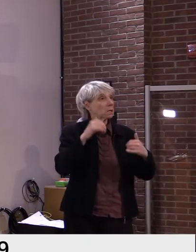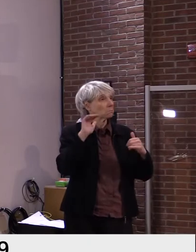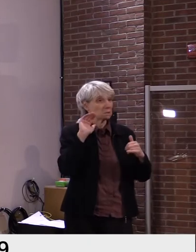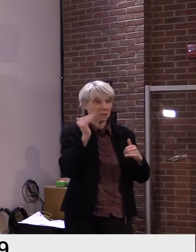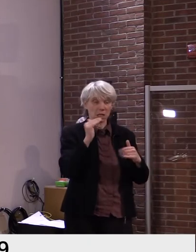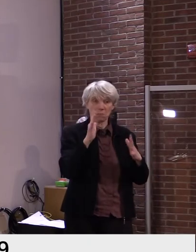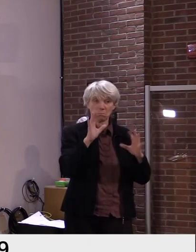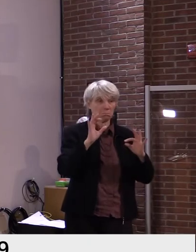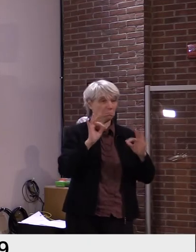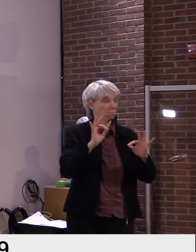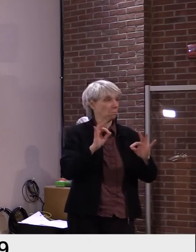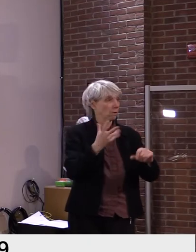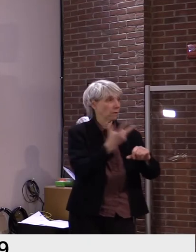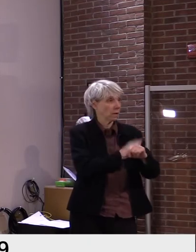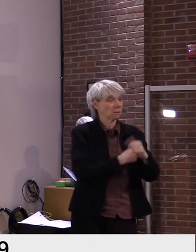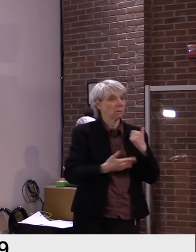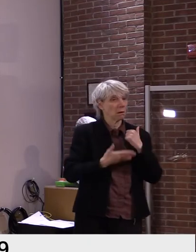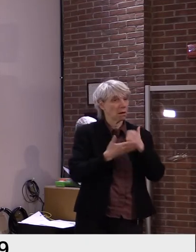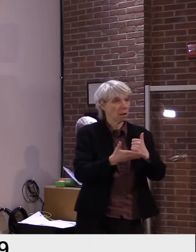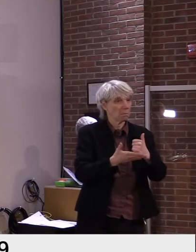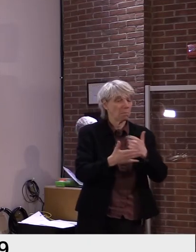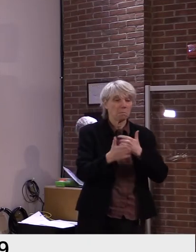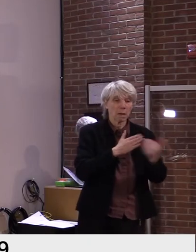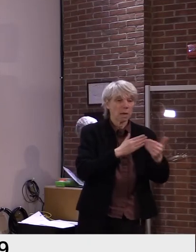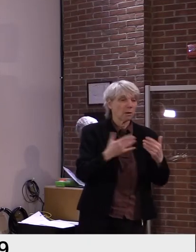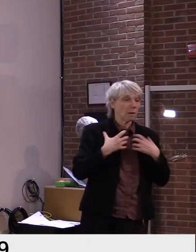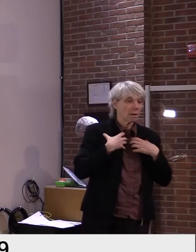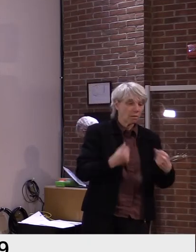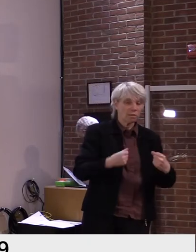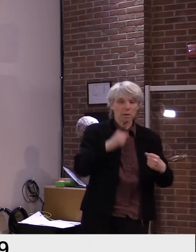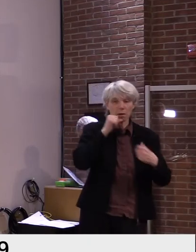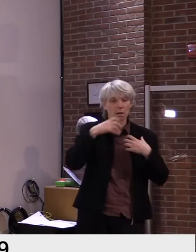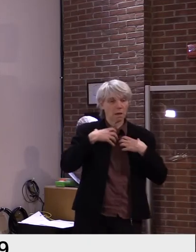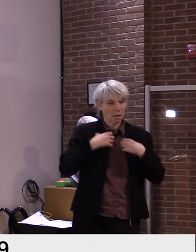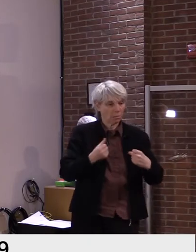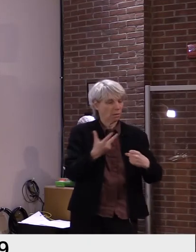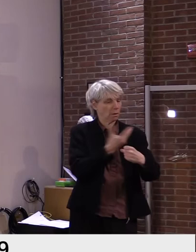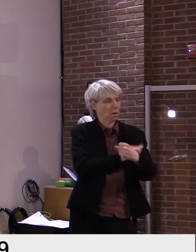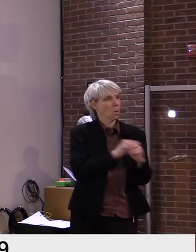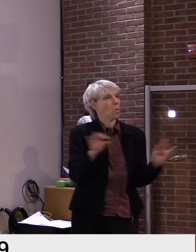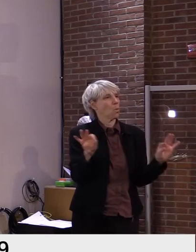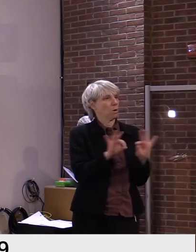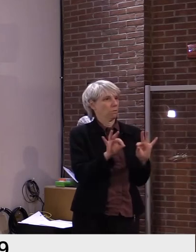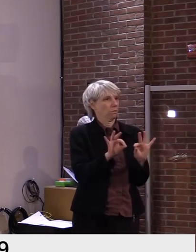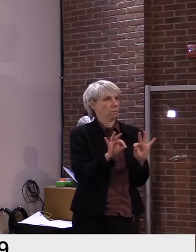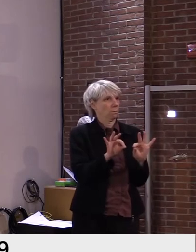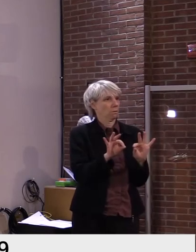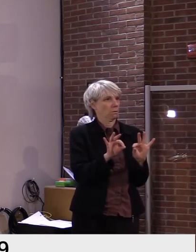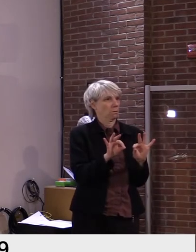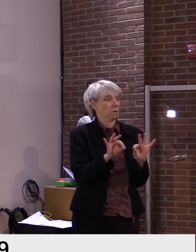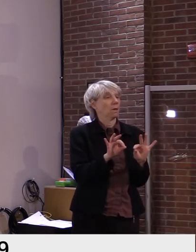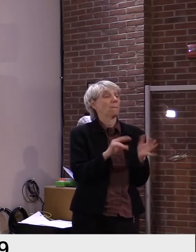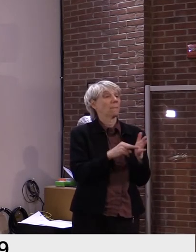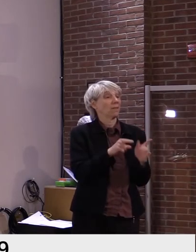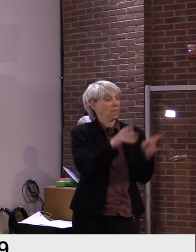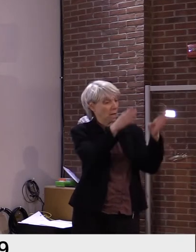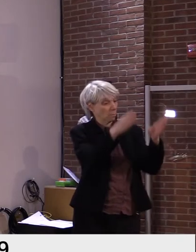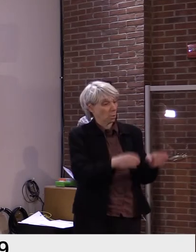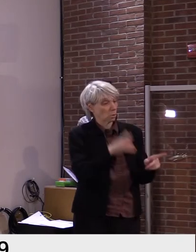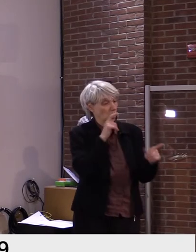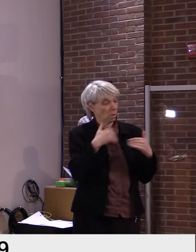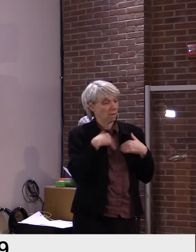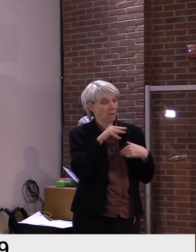worse than somebody who was completely healthy and got the vaccine. So I would just take the one that they can take